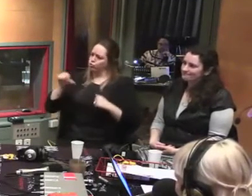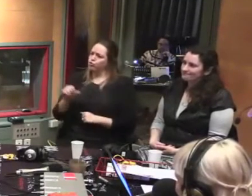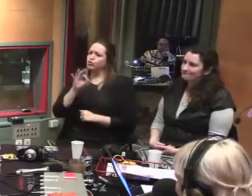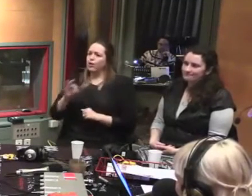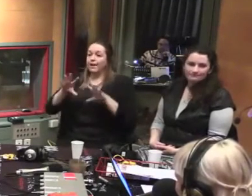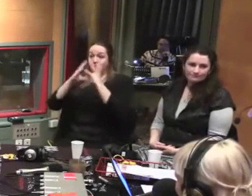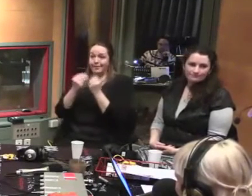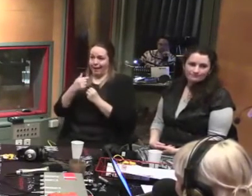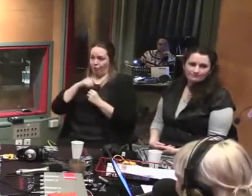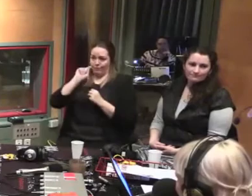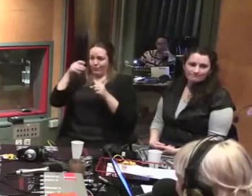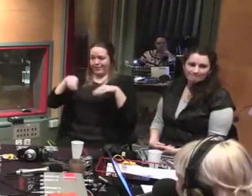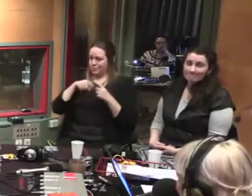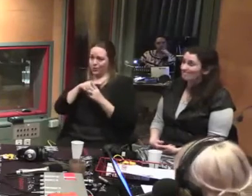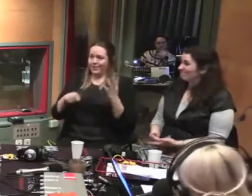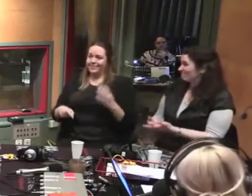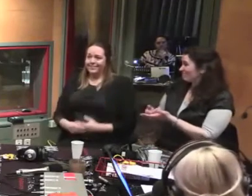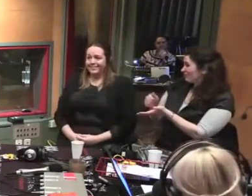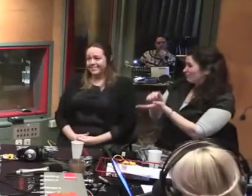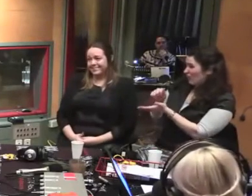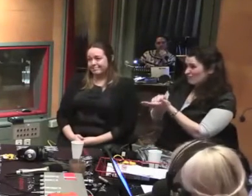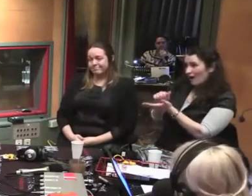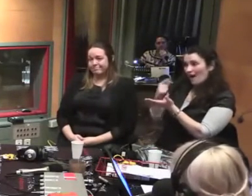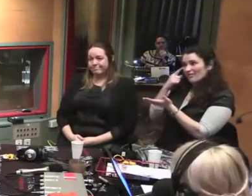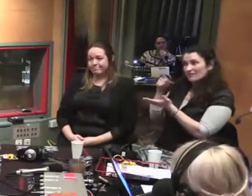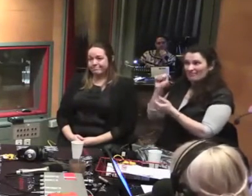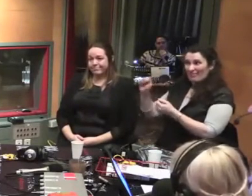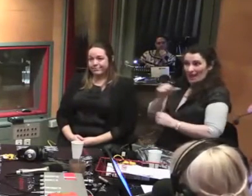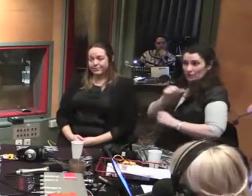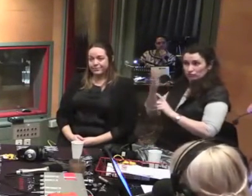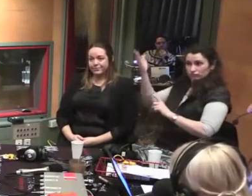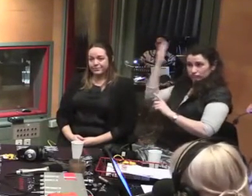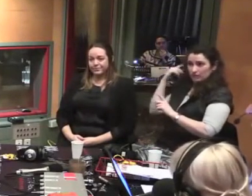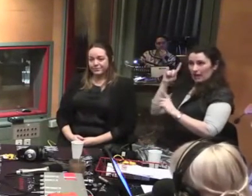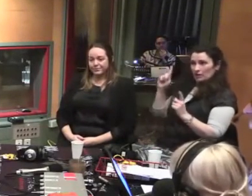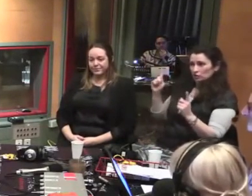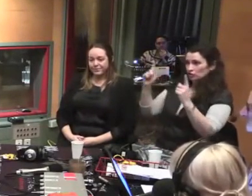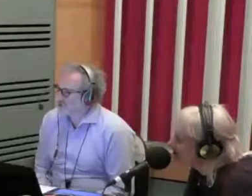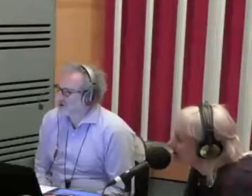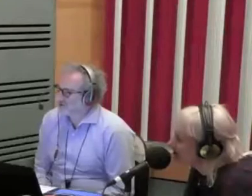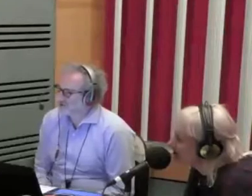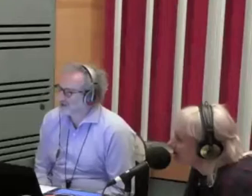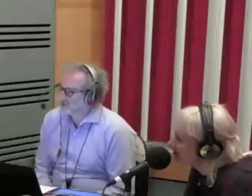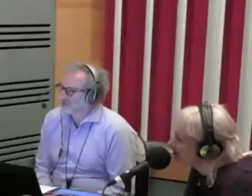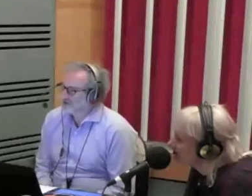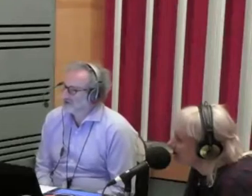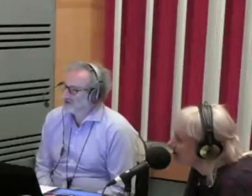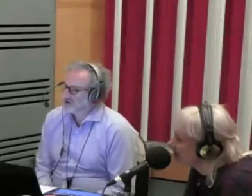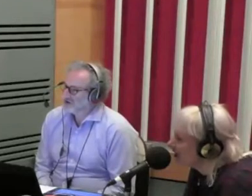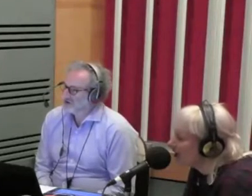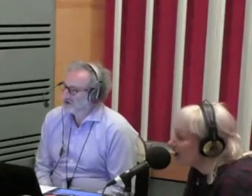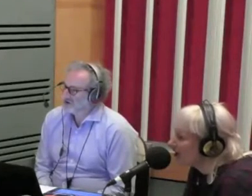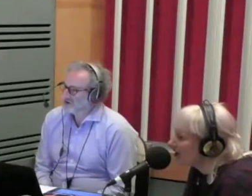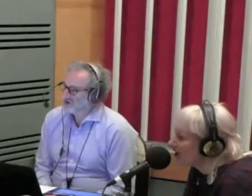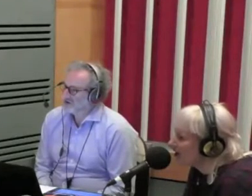that I'm just not prepared to accept and challenge. Yeah, and that's how much things have changed. And, you know, you're not paragons of virtue either, is absolutely the other